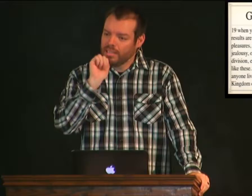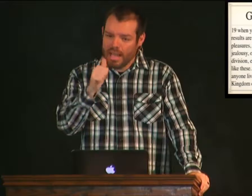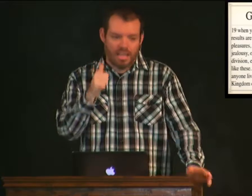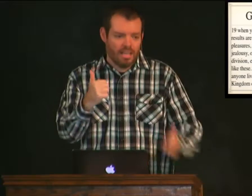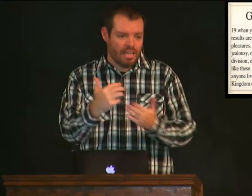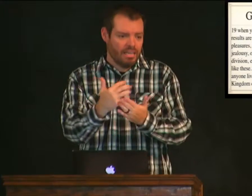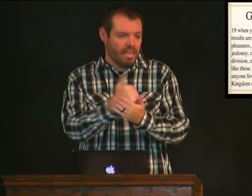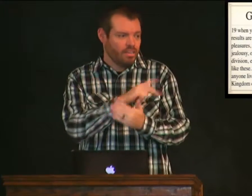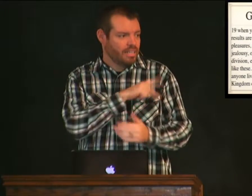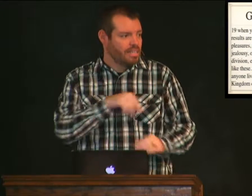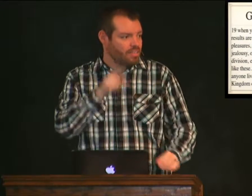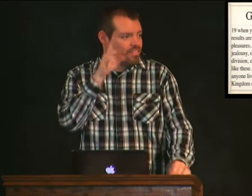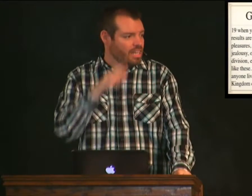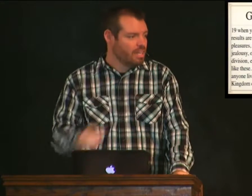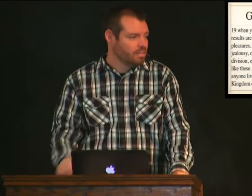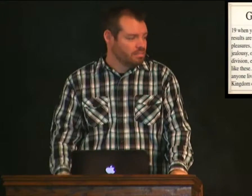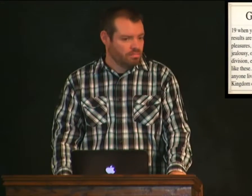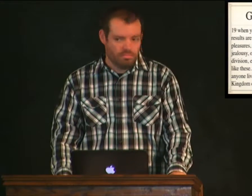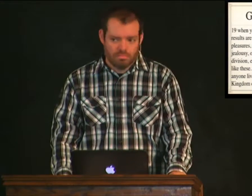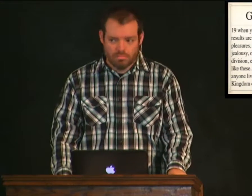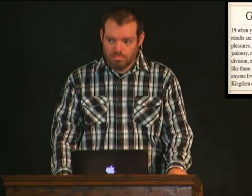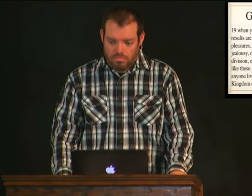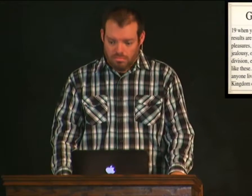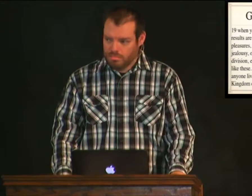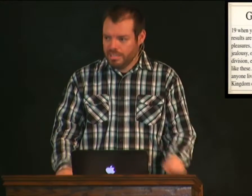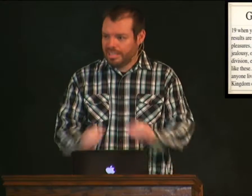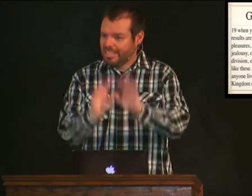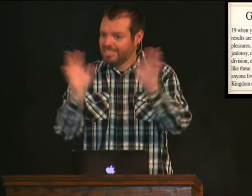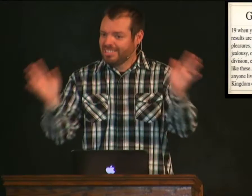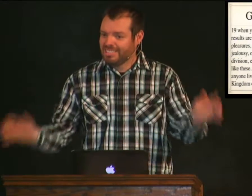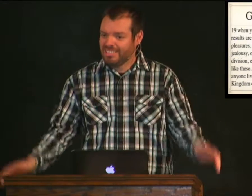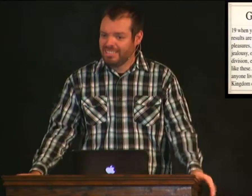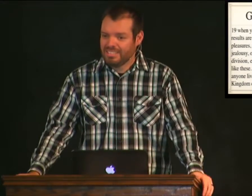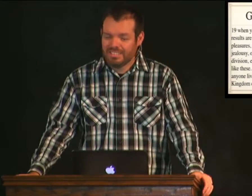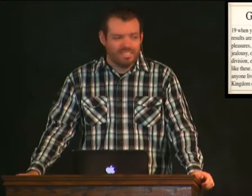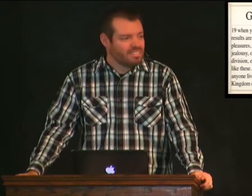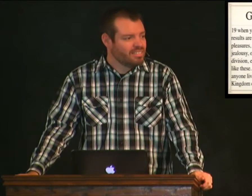you will not inherit the kingdom of God. That's clear.